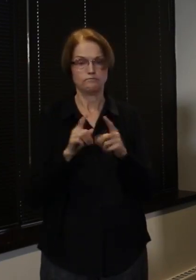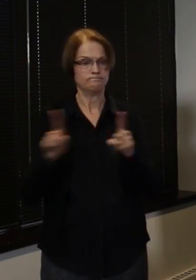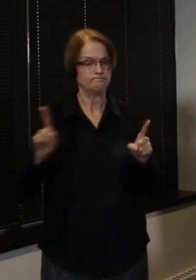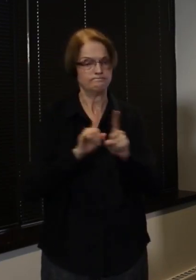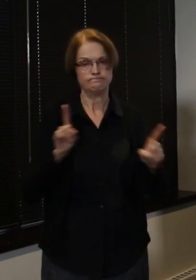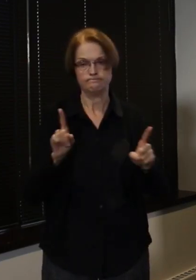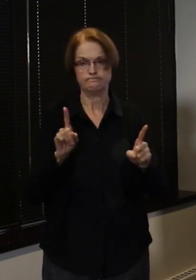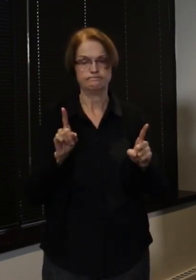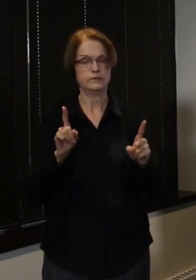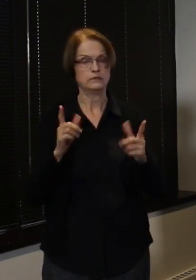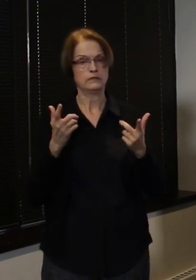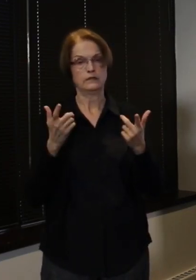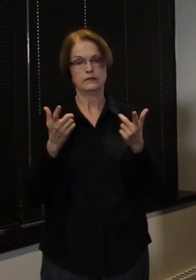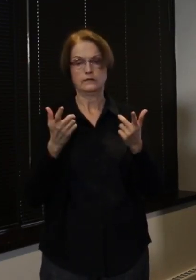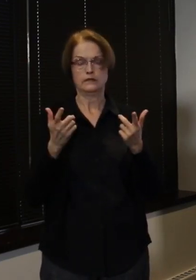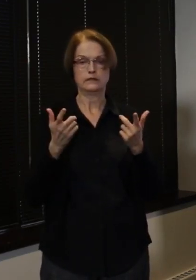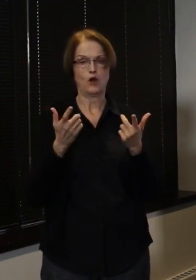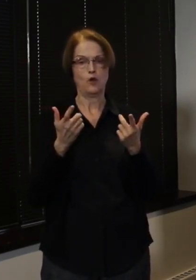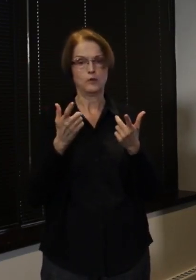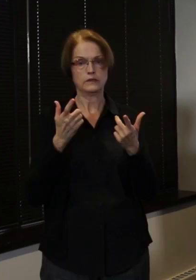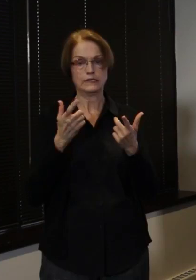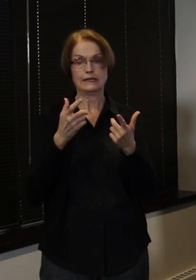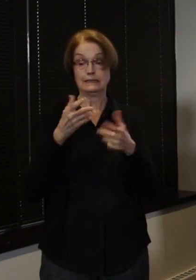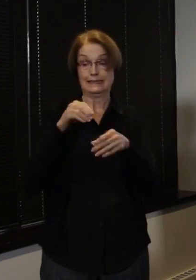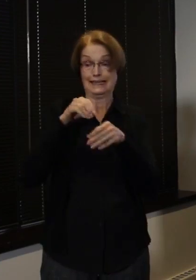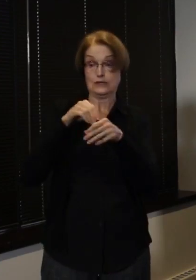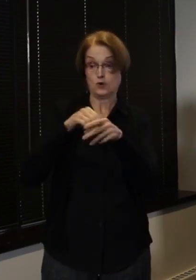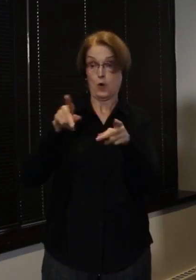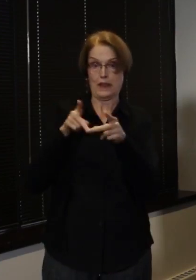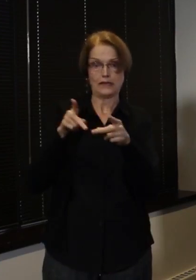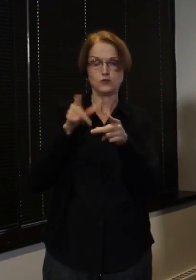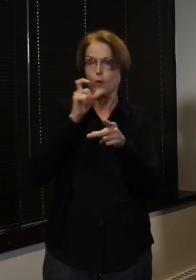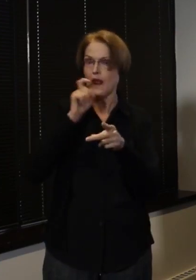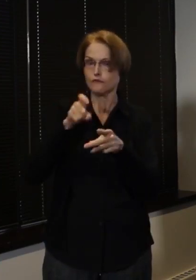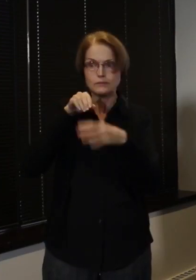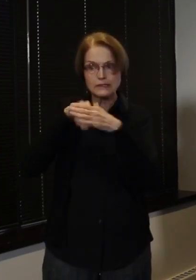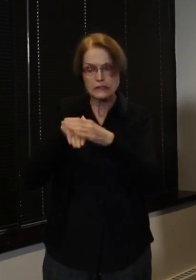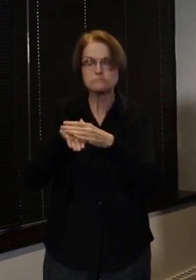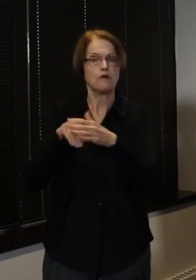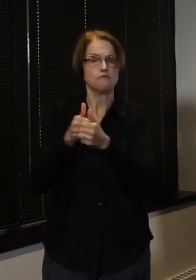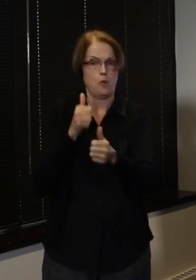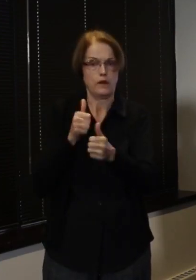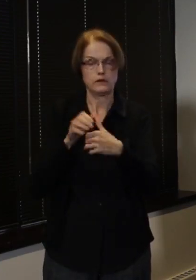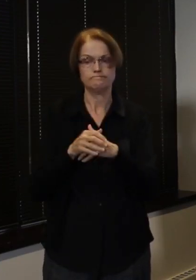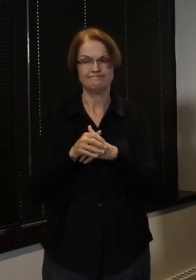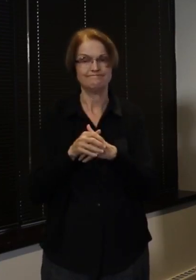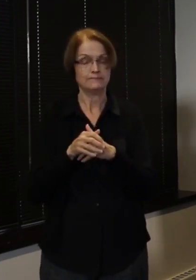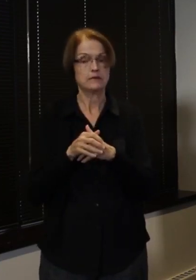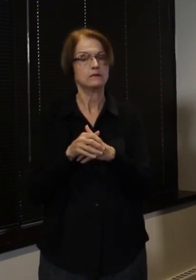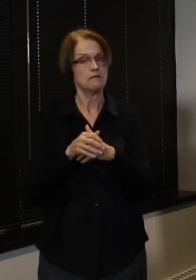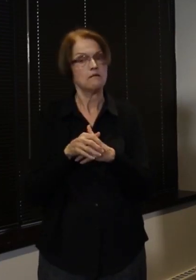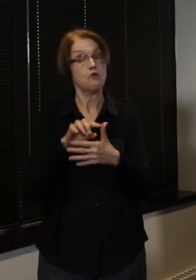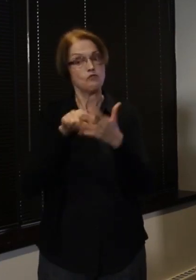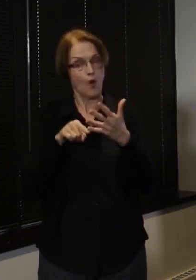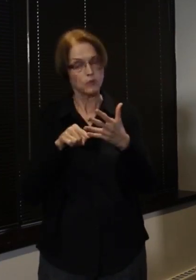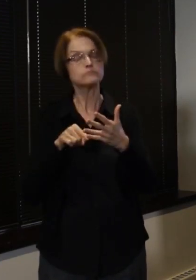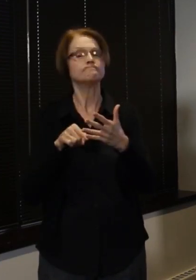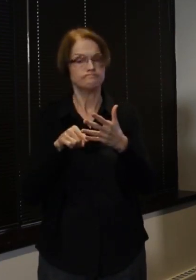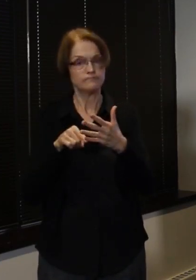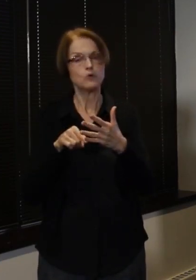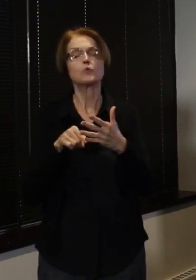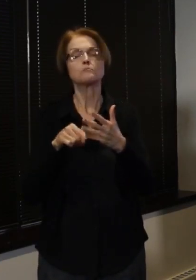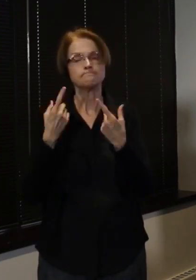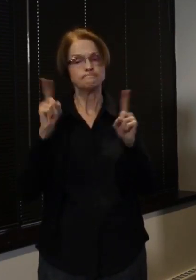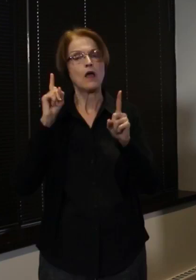avoiding non-essential indoor spaces, and other things. This is the best way to keep the virus spread